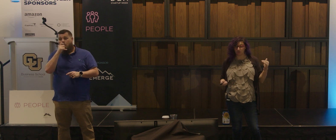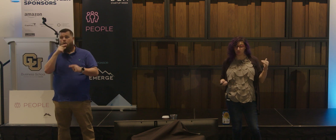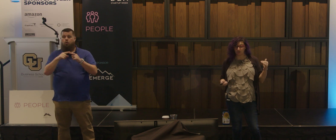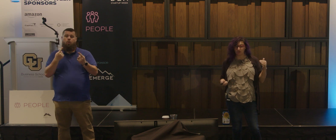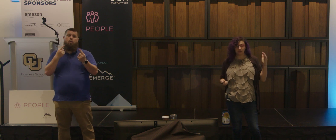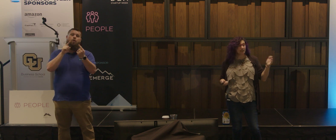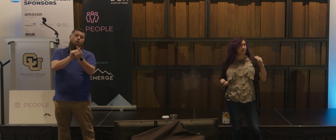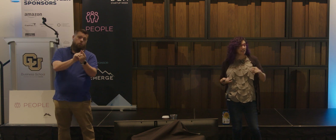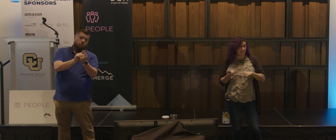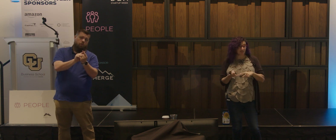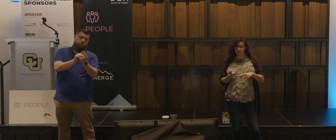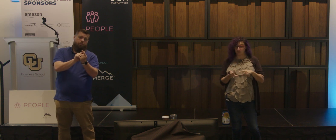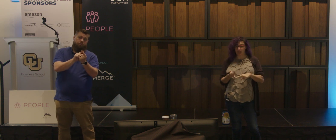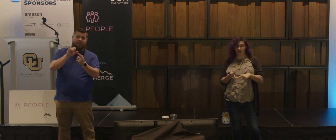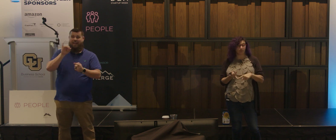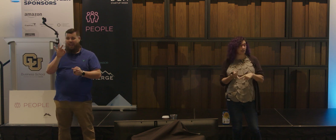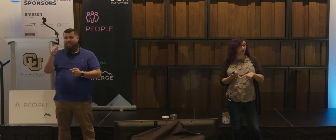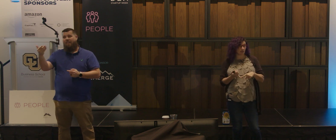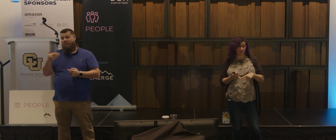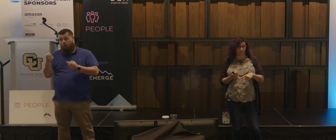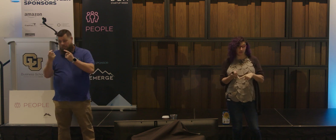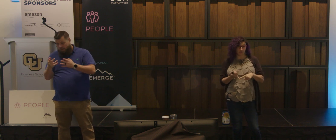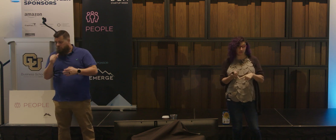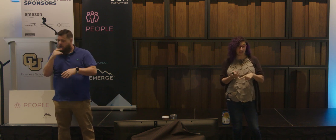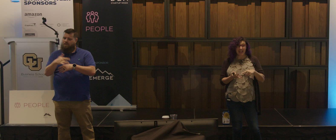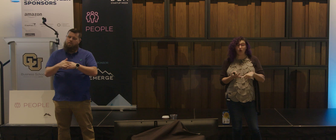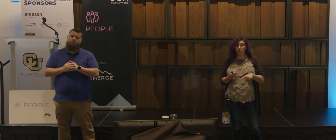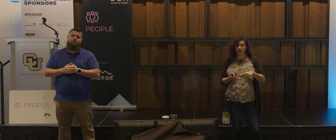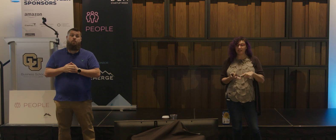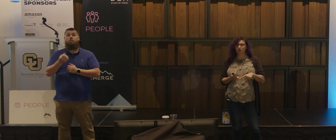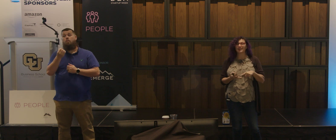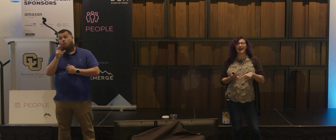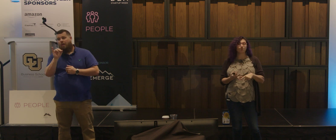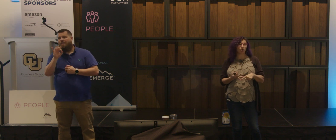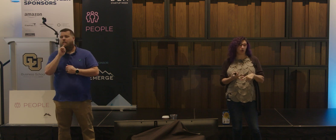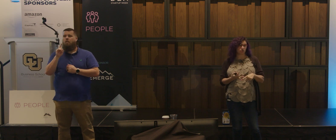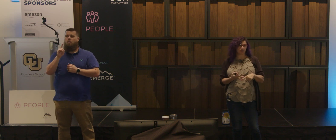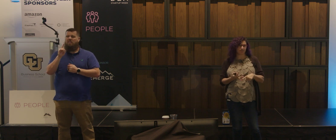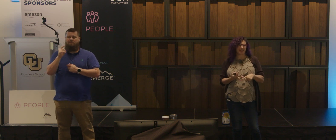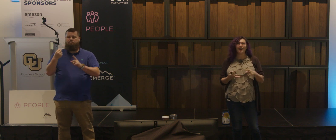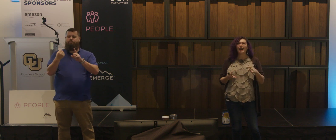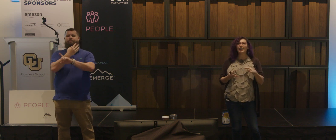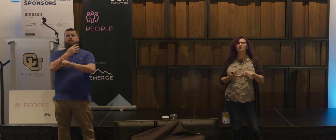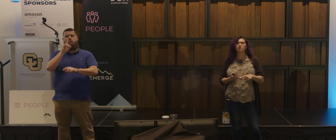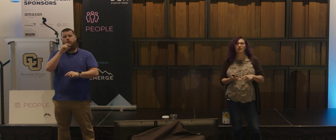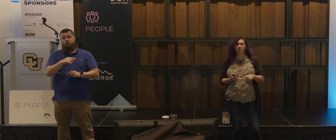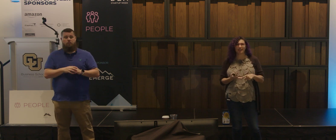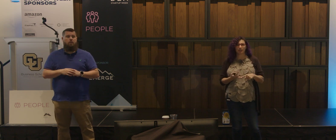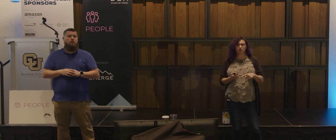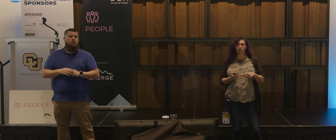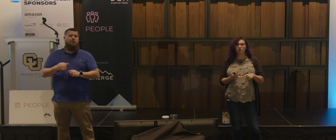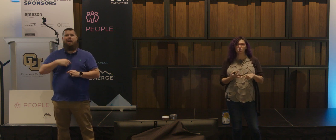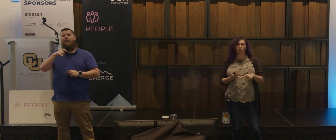to if the hiring manager is unavailable, or if there's an oddball question. I have to pick